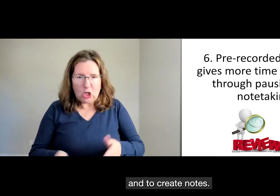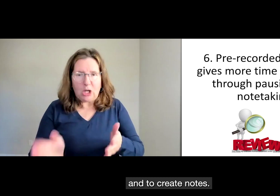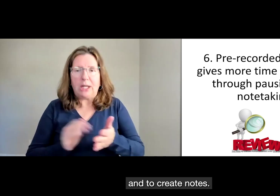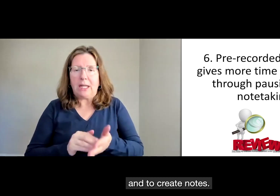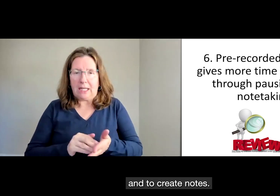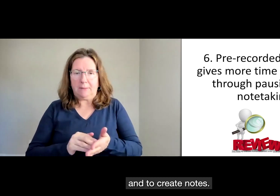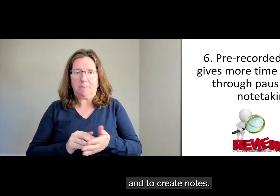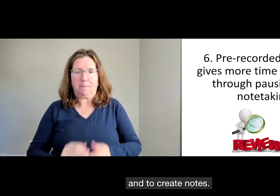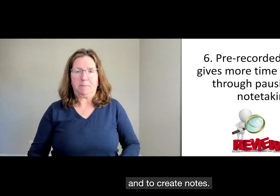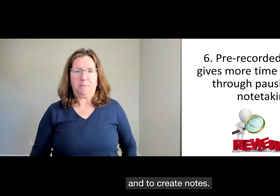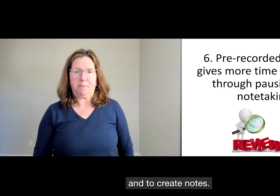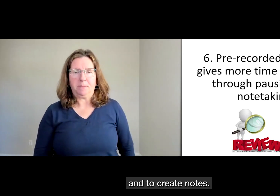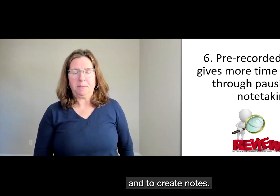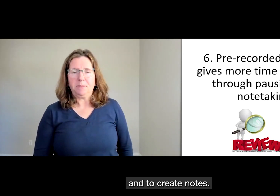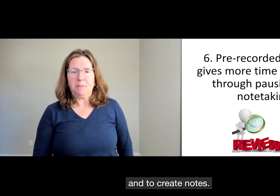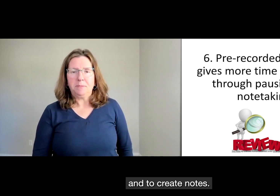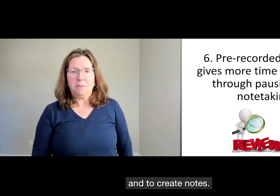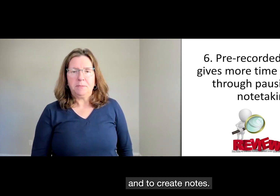notes.